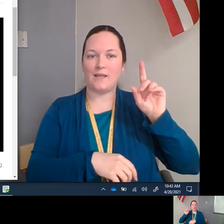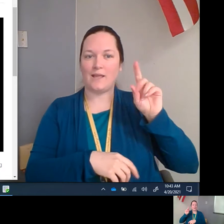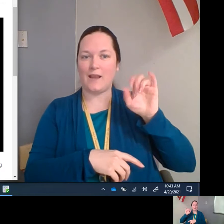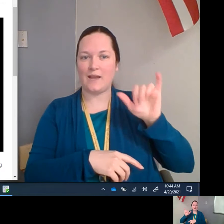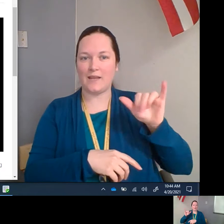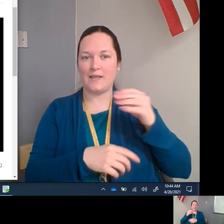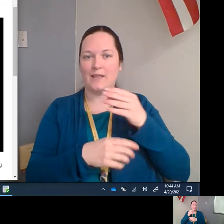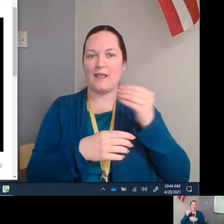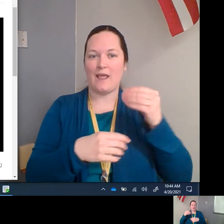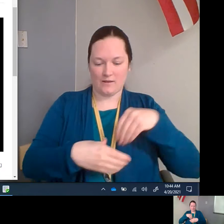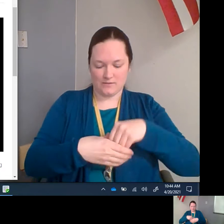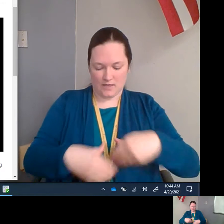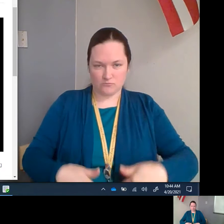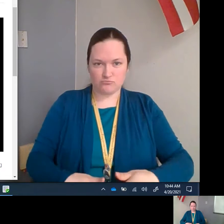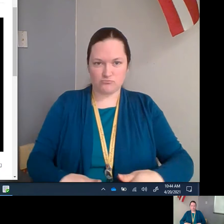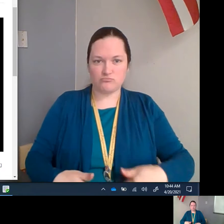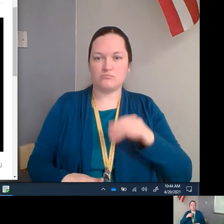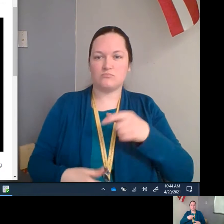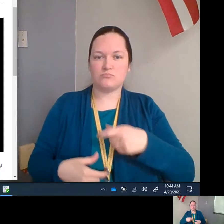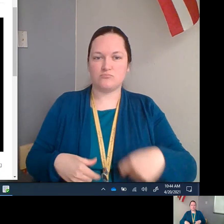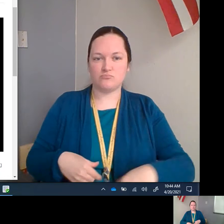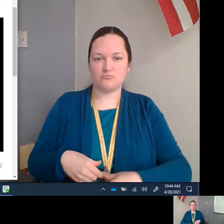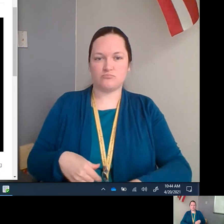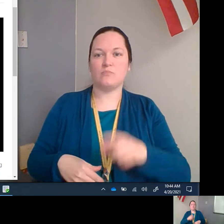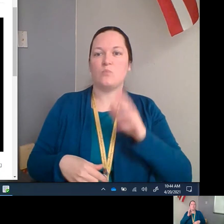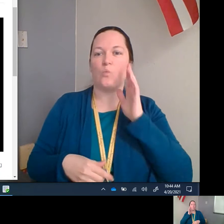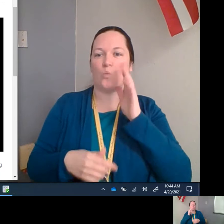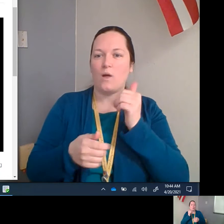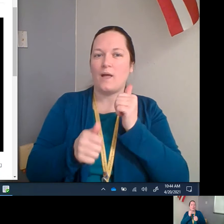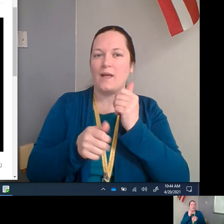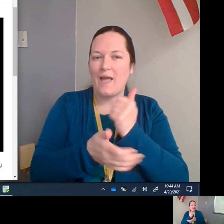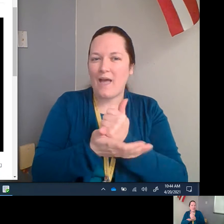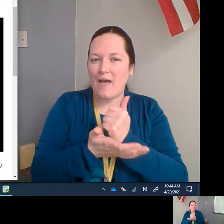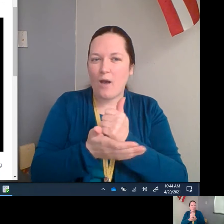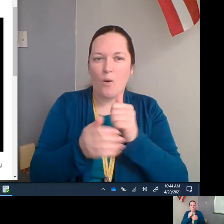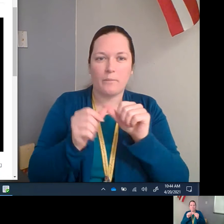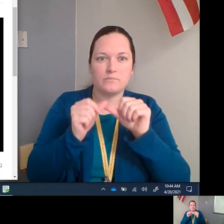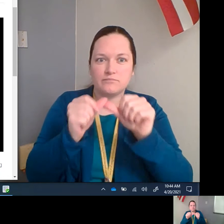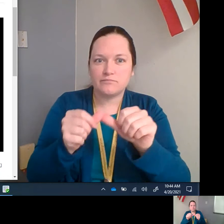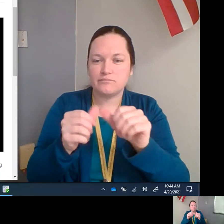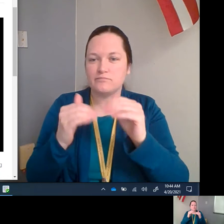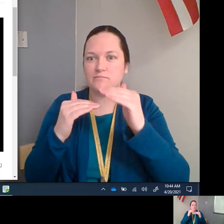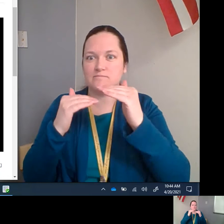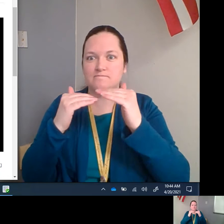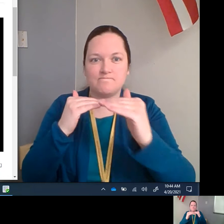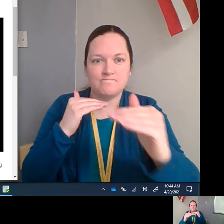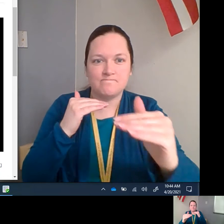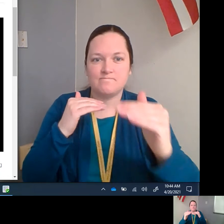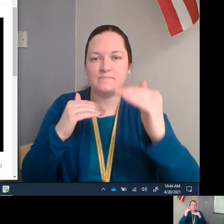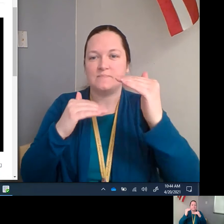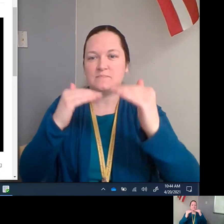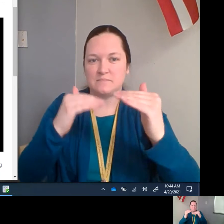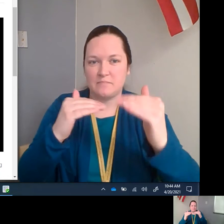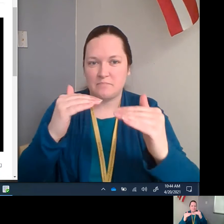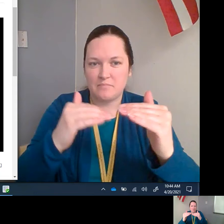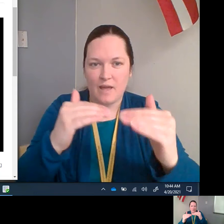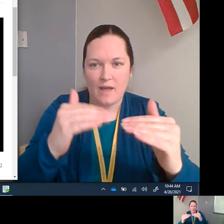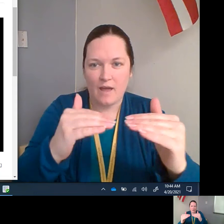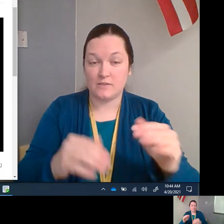intestines. But all of these things are going to allow us to maintain a stable internal environment. The nice thing about the bone